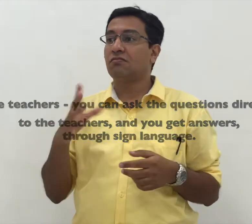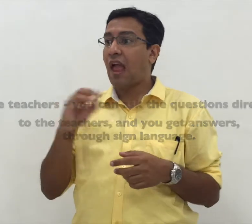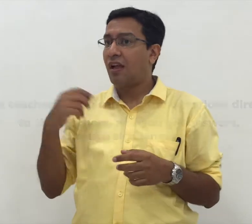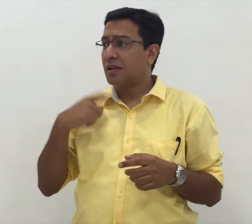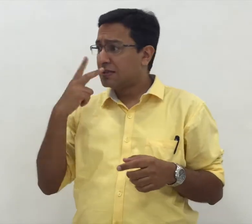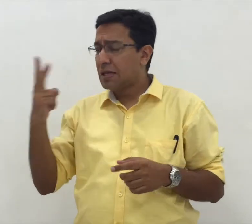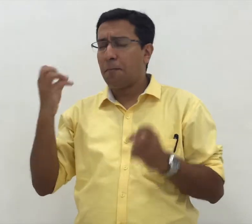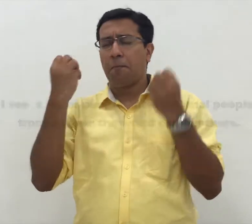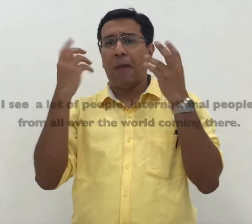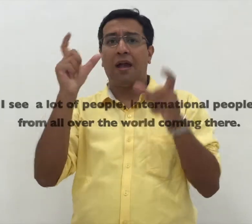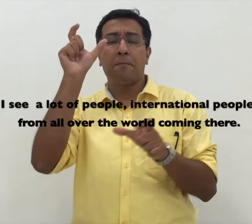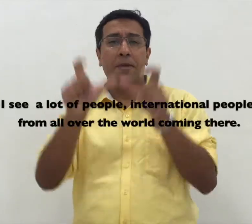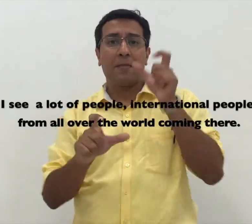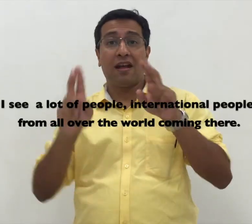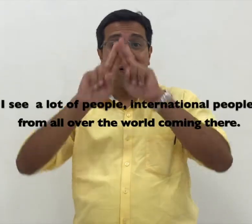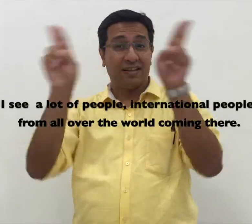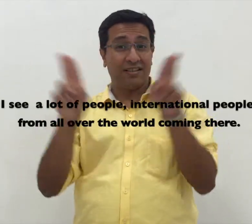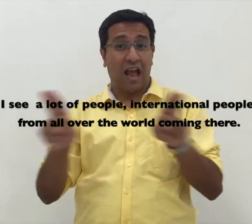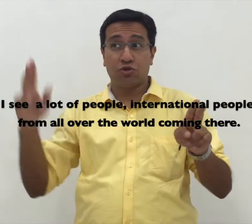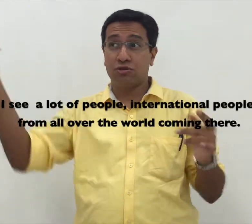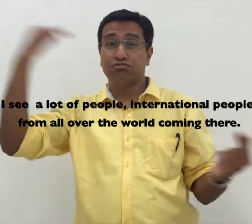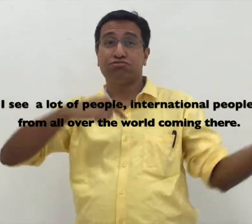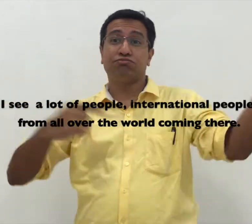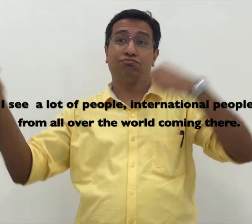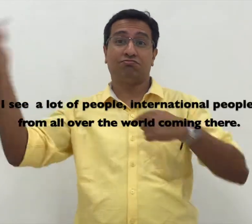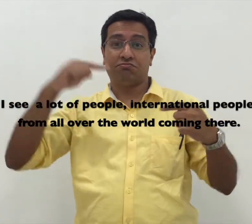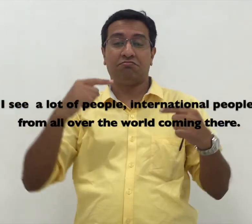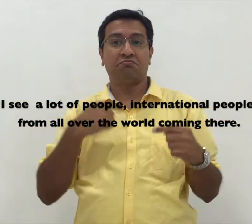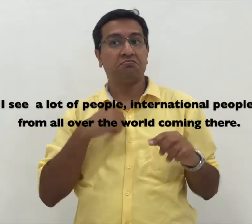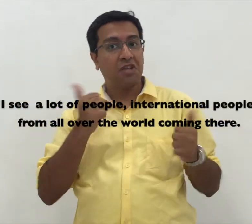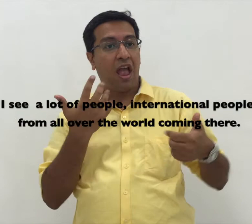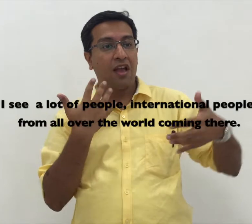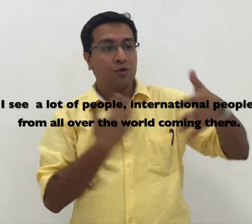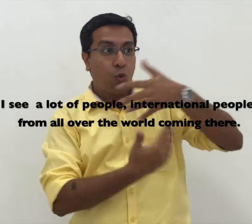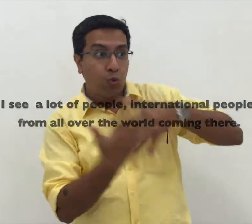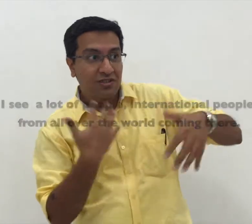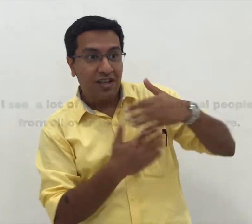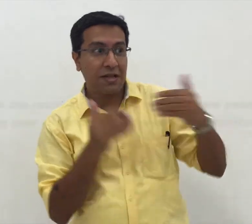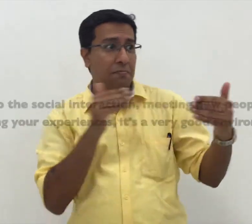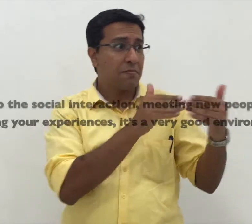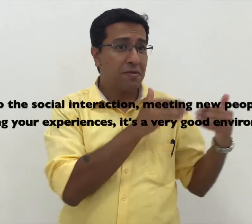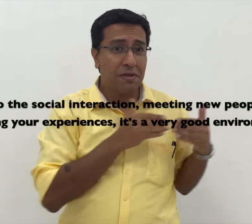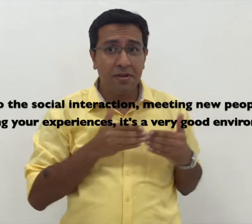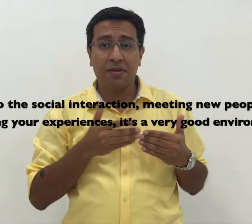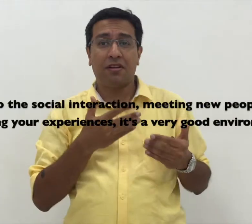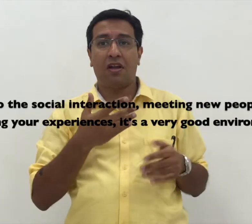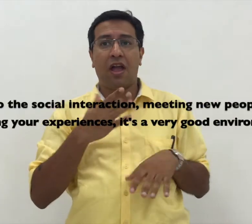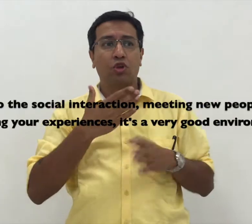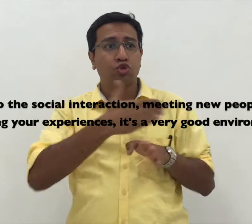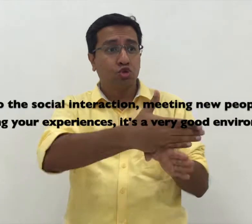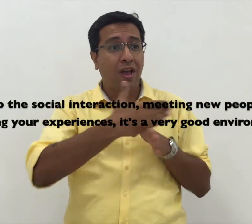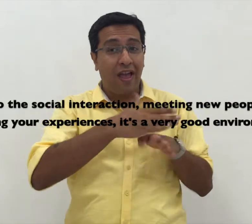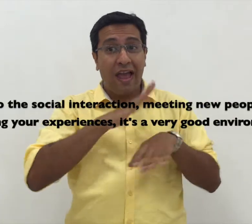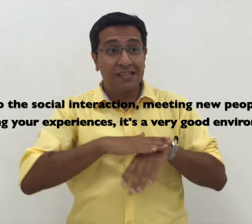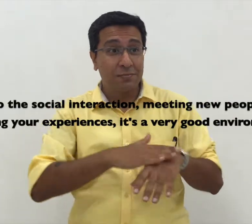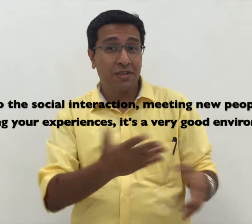language. I see a lot of people, international people from all over the world coming there. So the social interaction, meeting new people, sharing